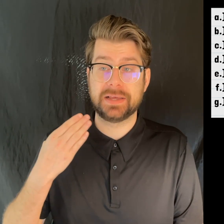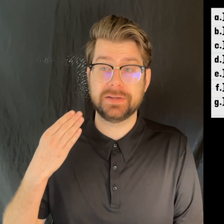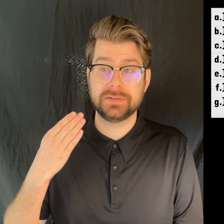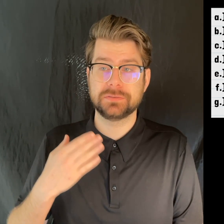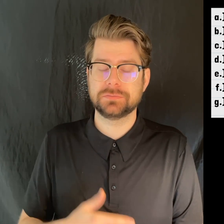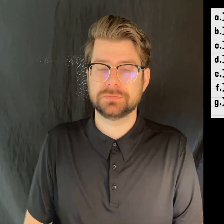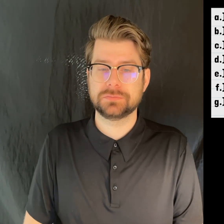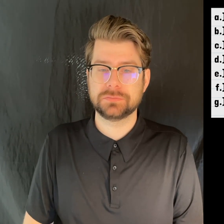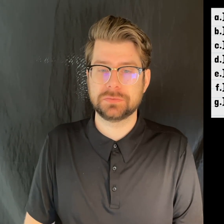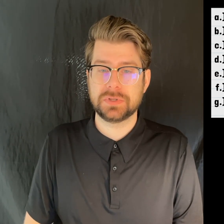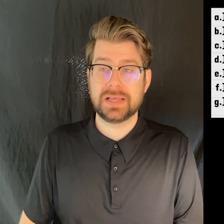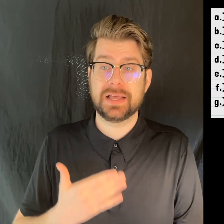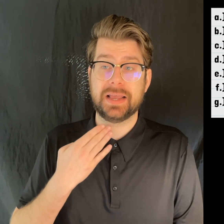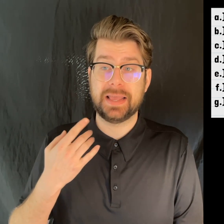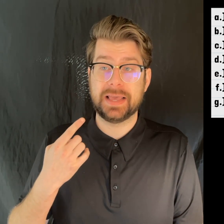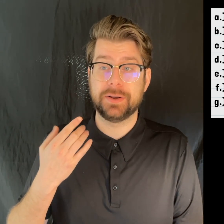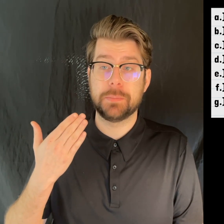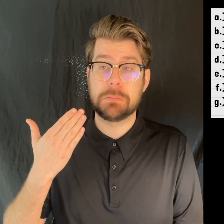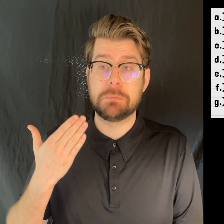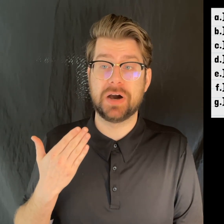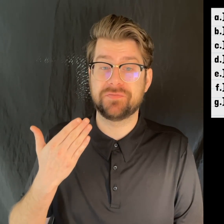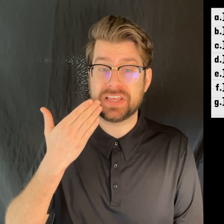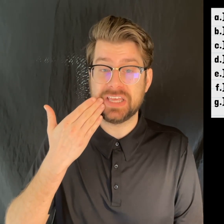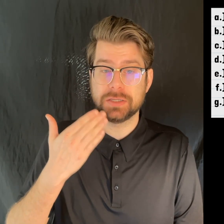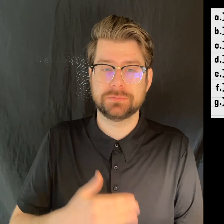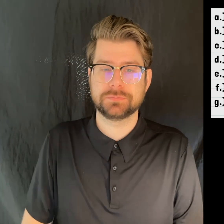man, and Muffy.